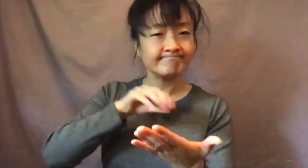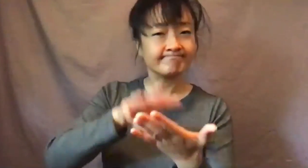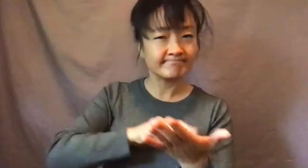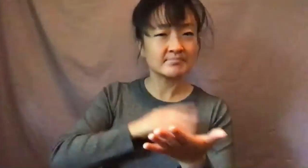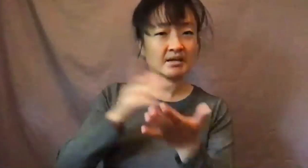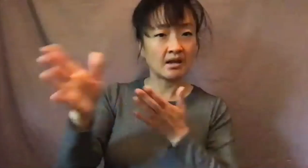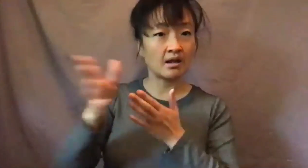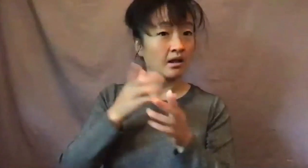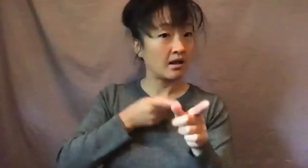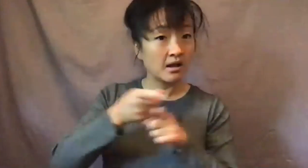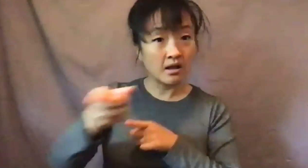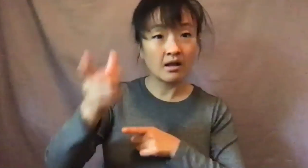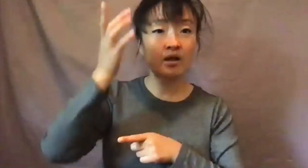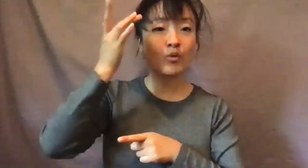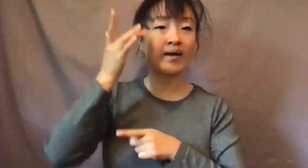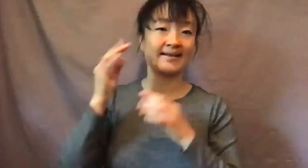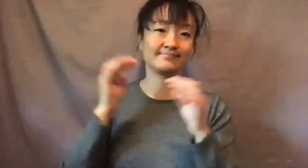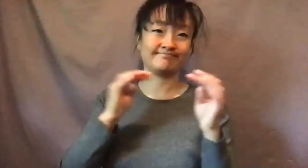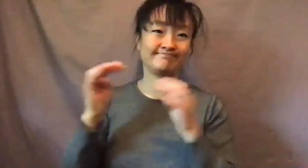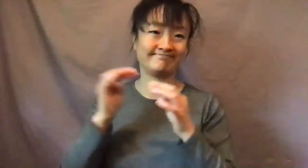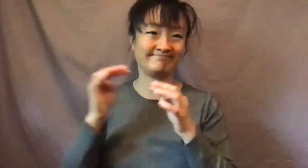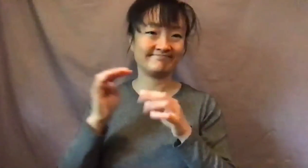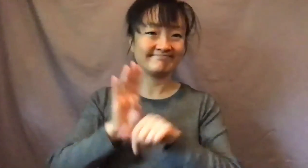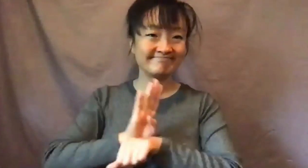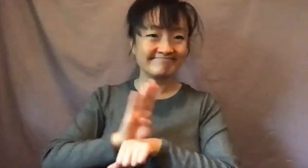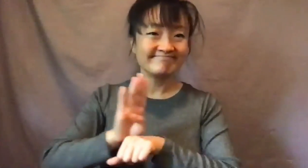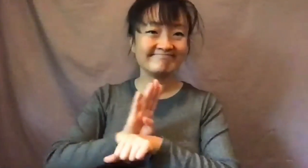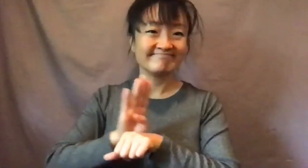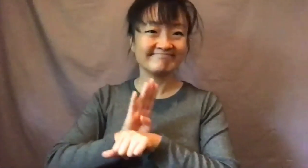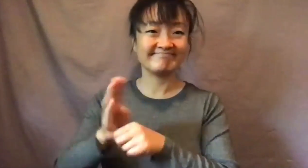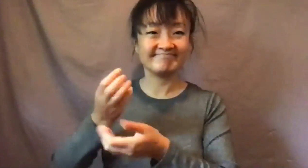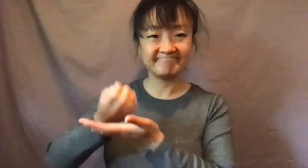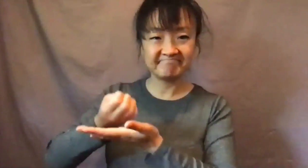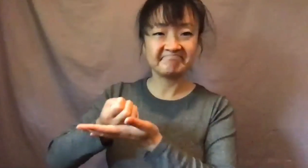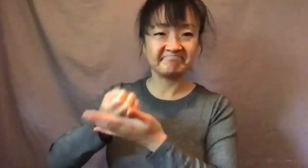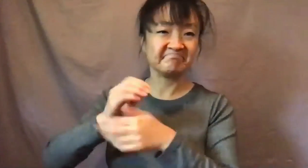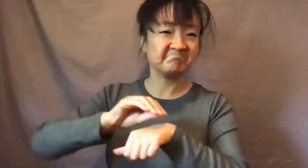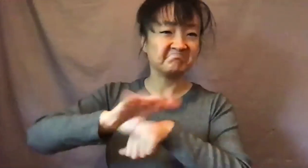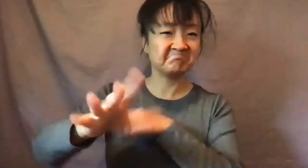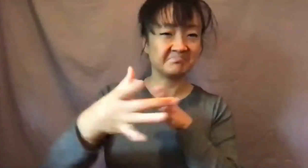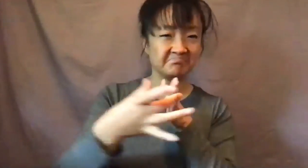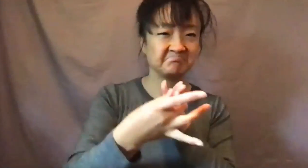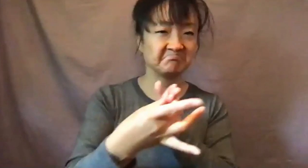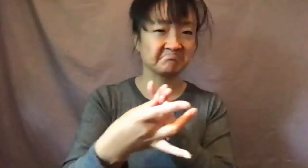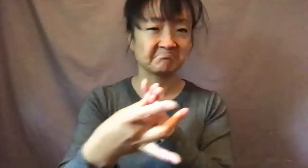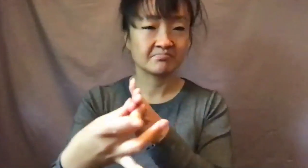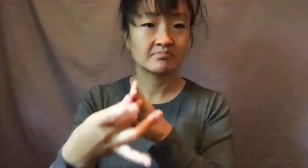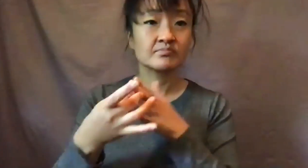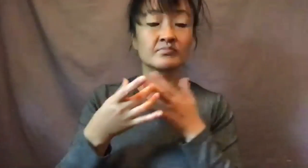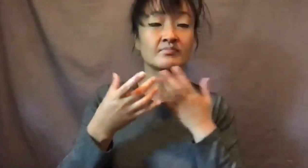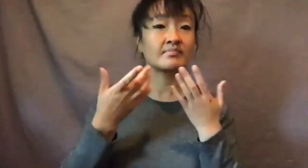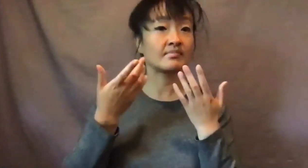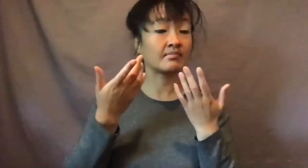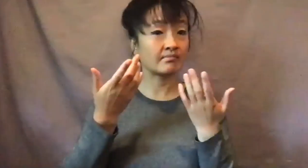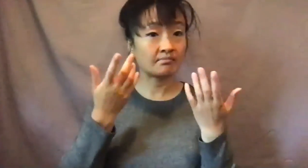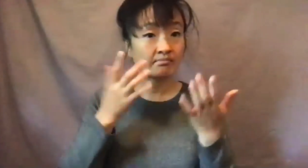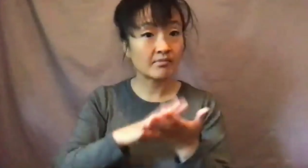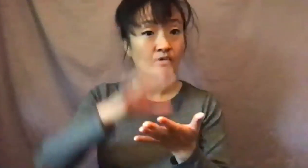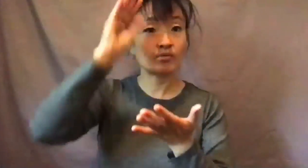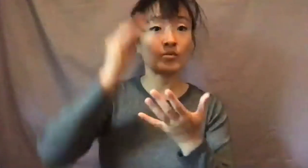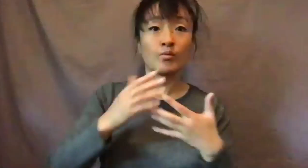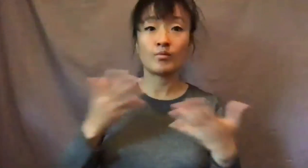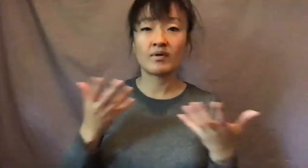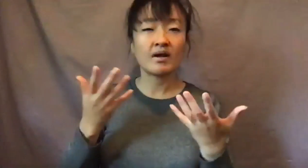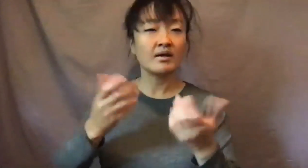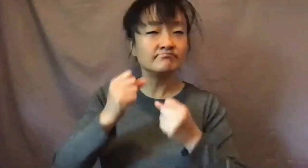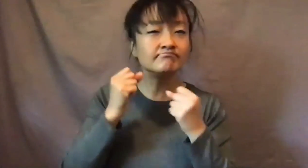warfare, commerce, and economy, out of this came this rich understanding